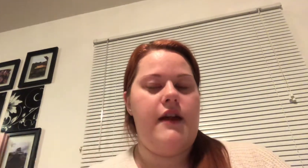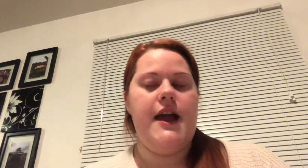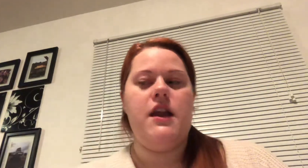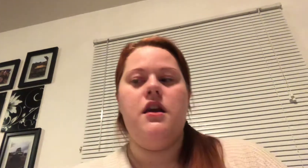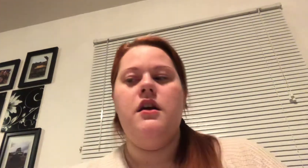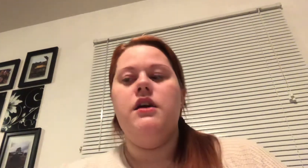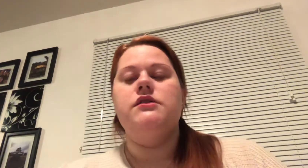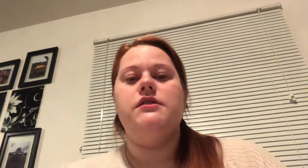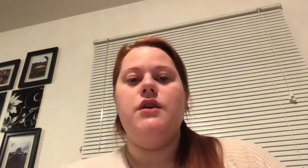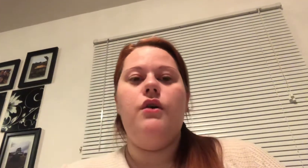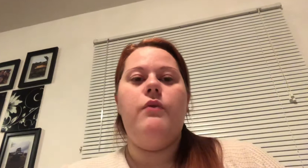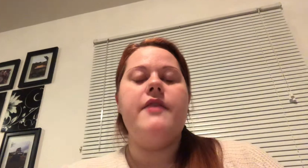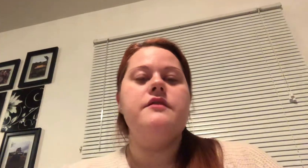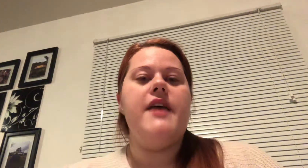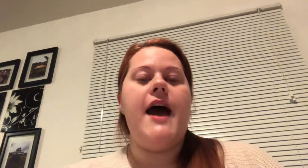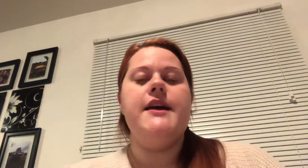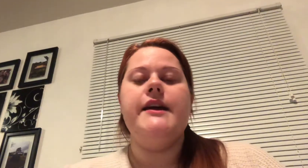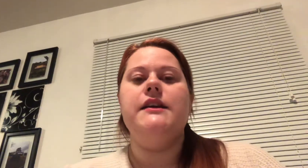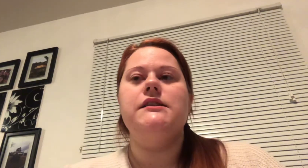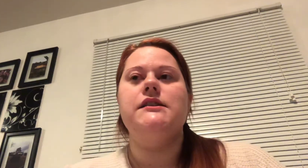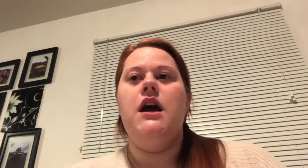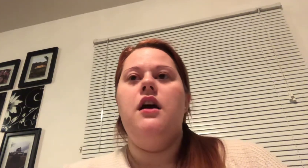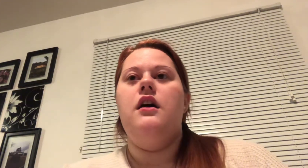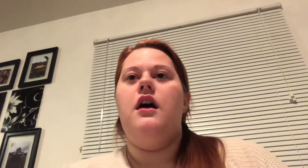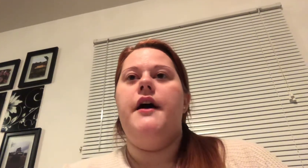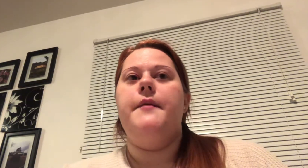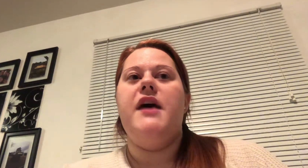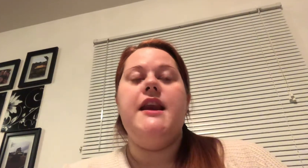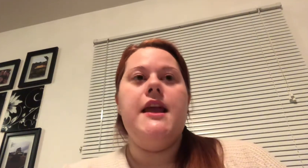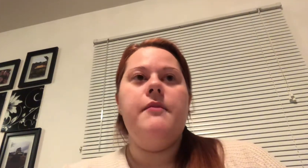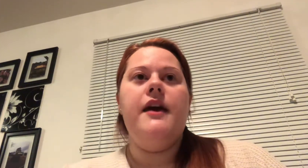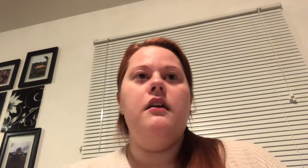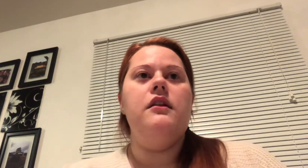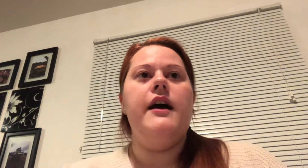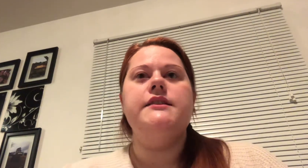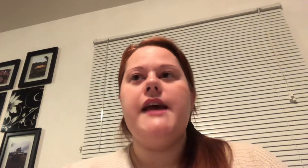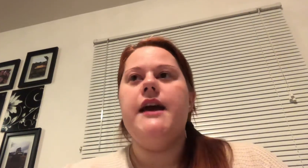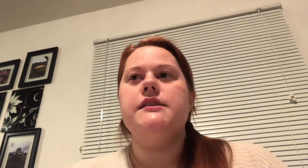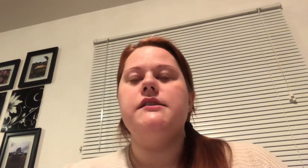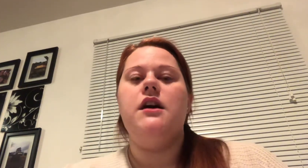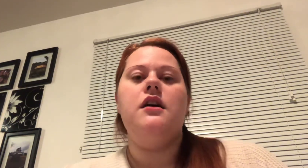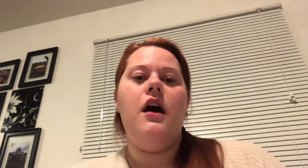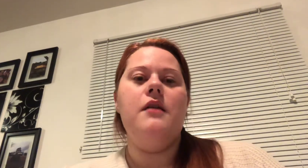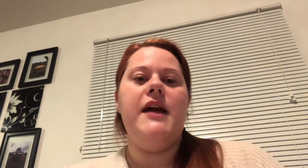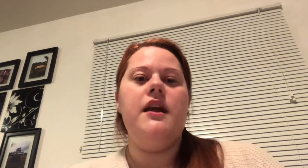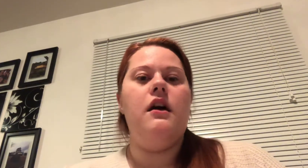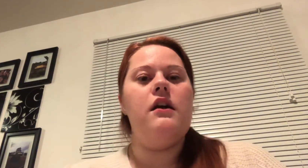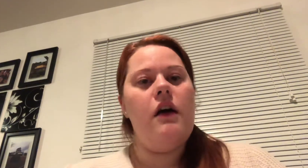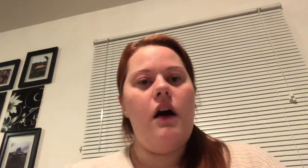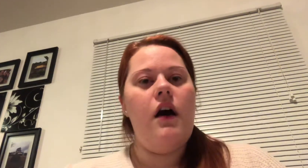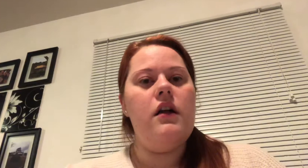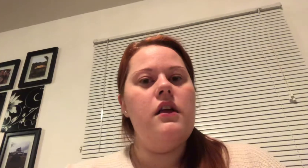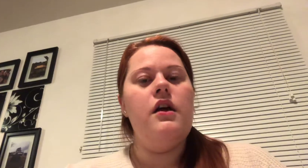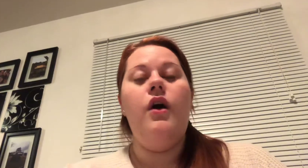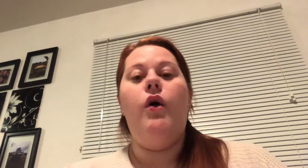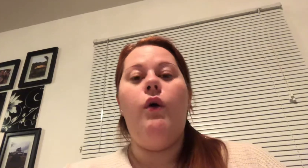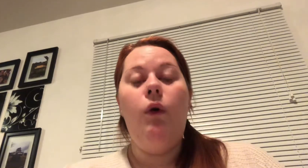right? So whether that is an email, a text, a comment, a call,